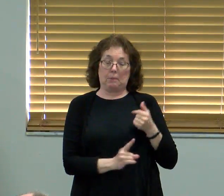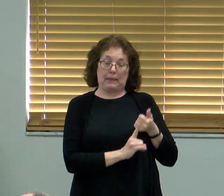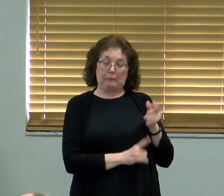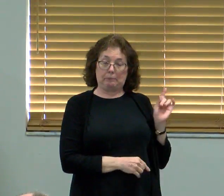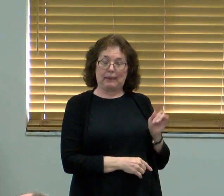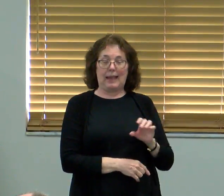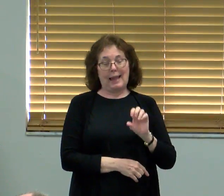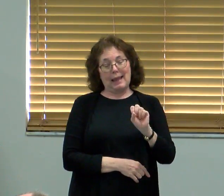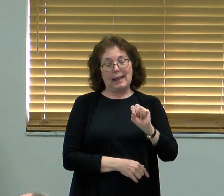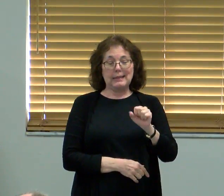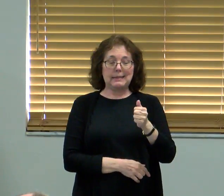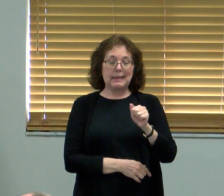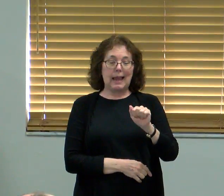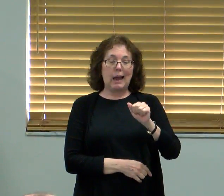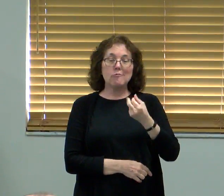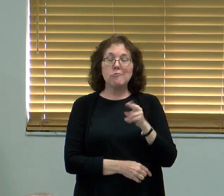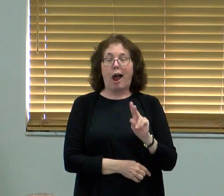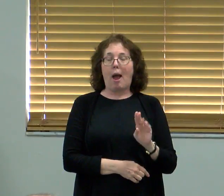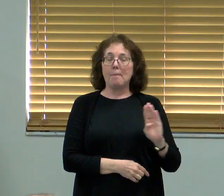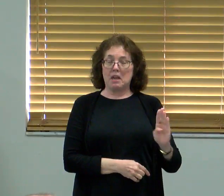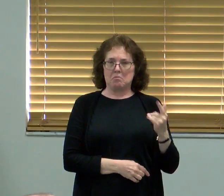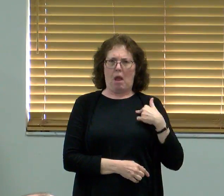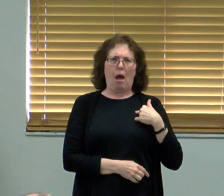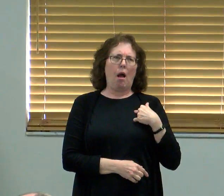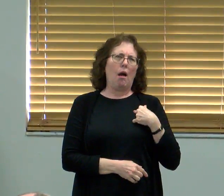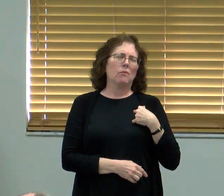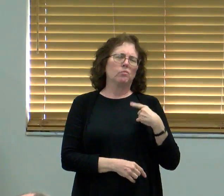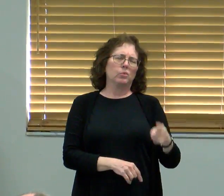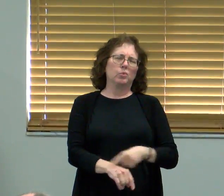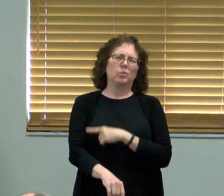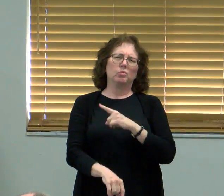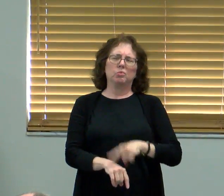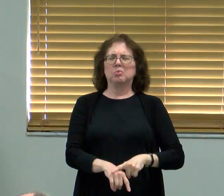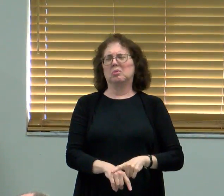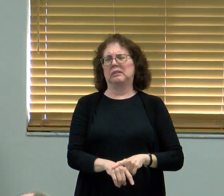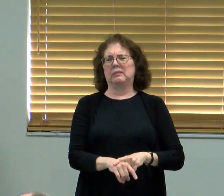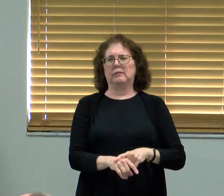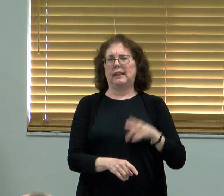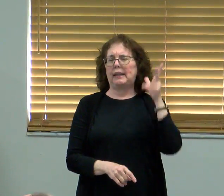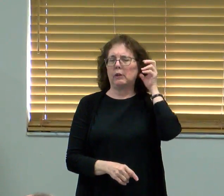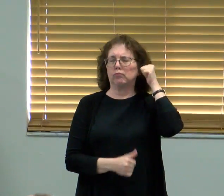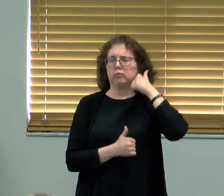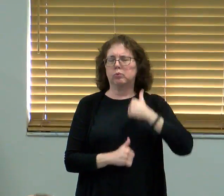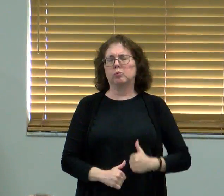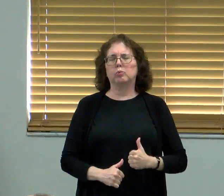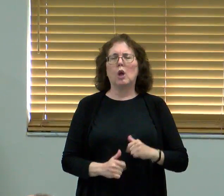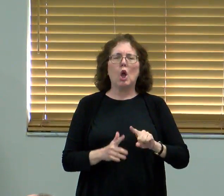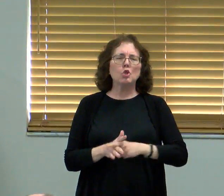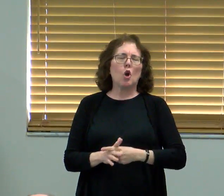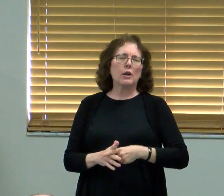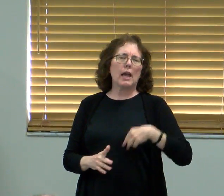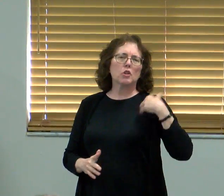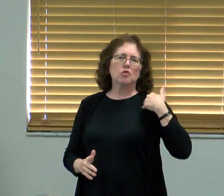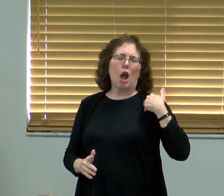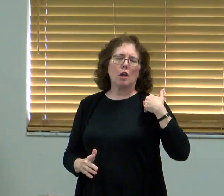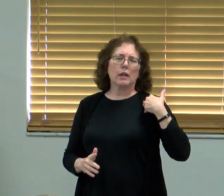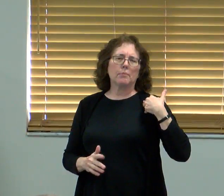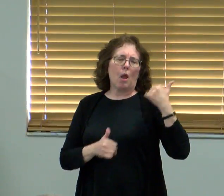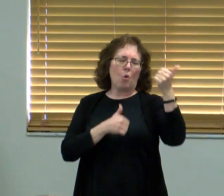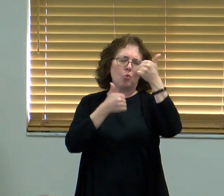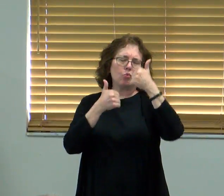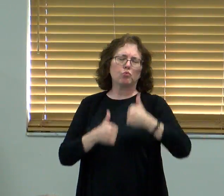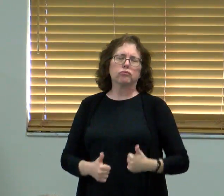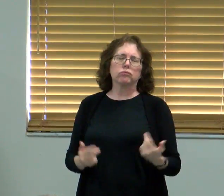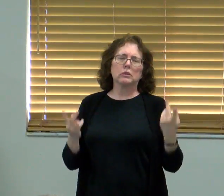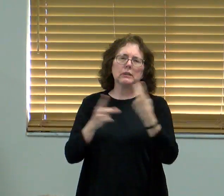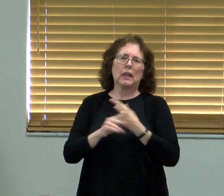B. I have had a long journey of hearing loss that started as a child and progressively worsened throughout adulthood. This